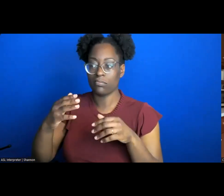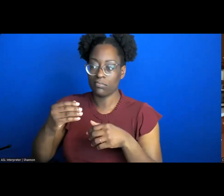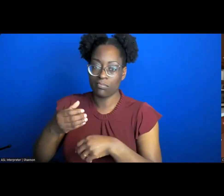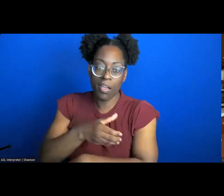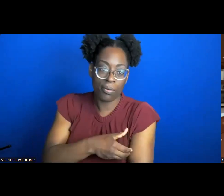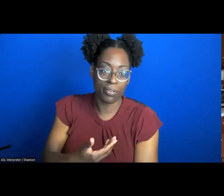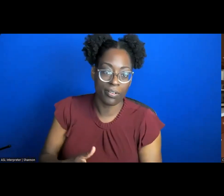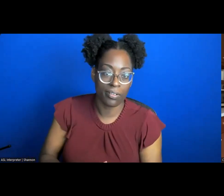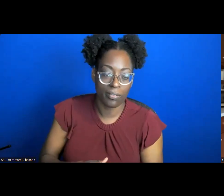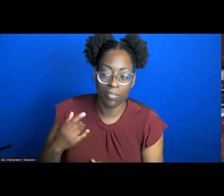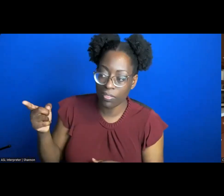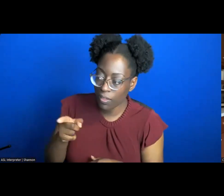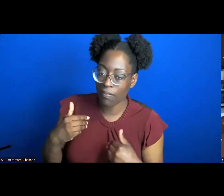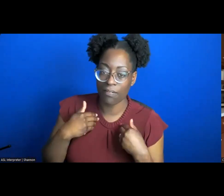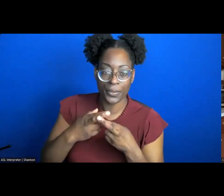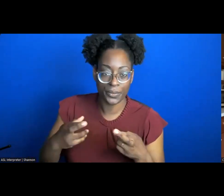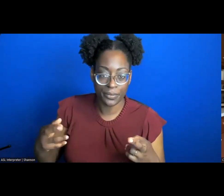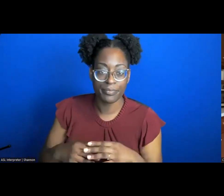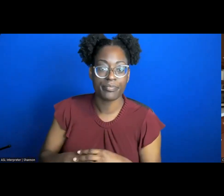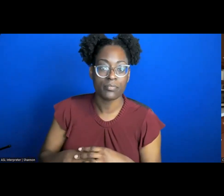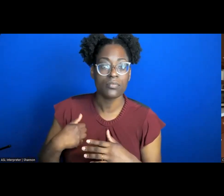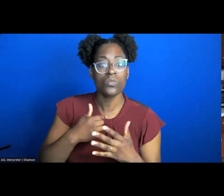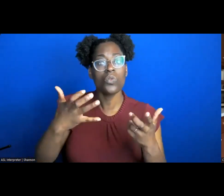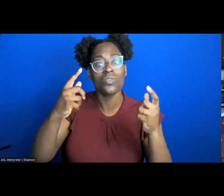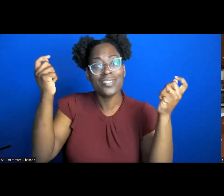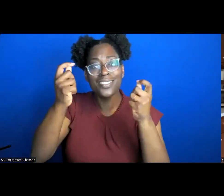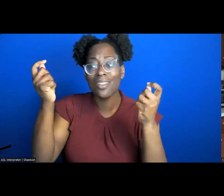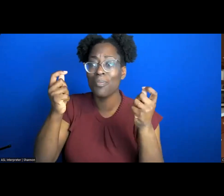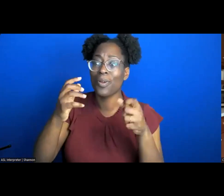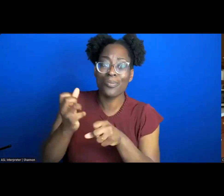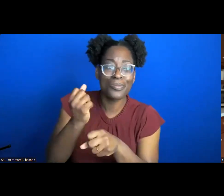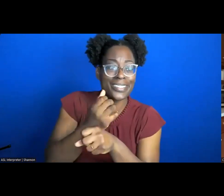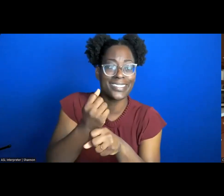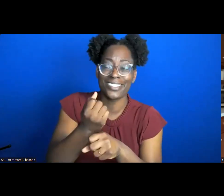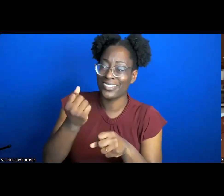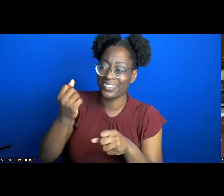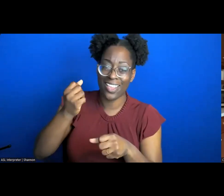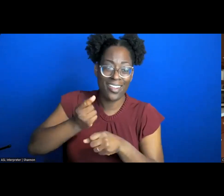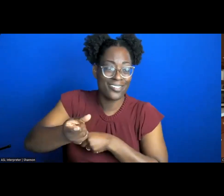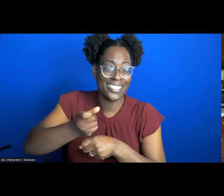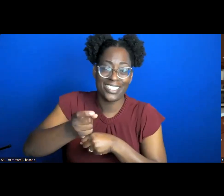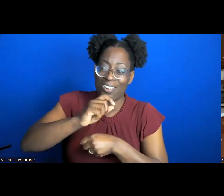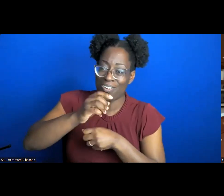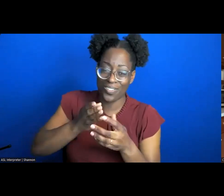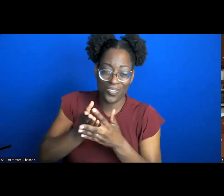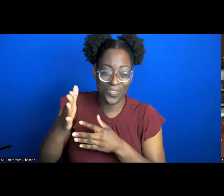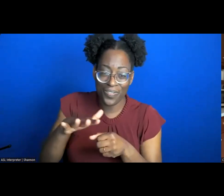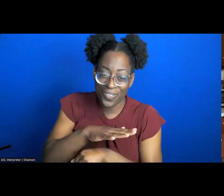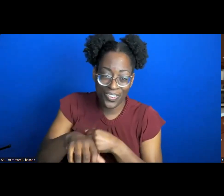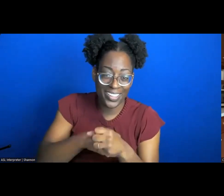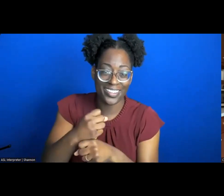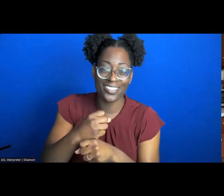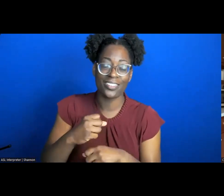An accomplishment of an individual educator achieving a credential they sought, or a move up in STARS